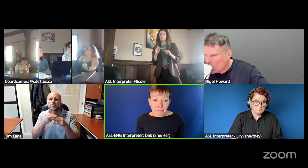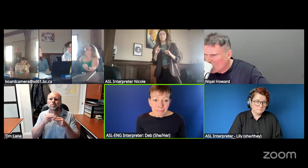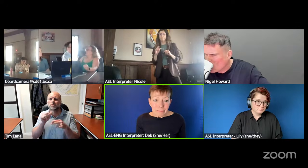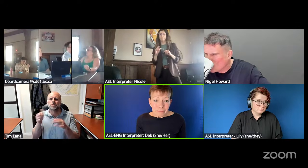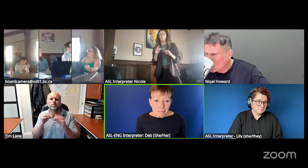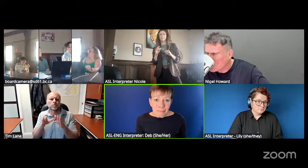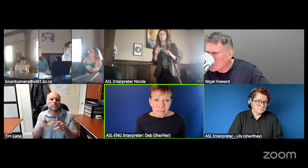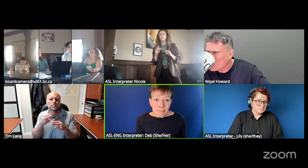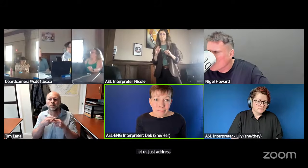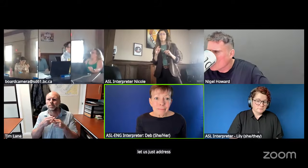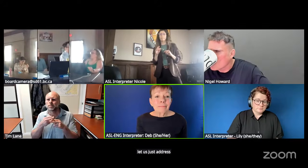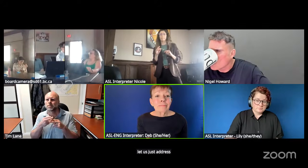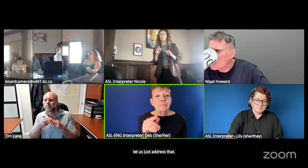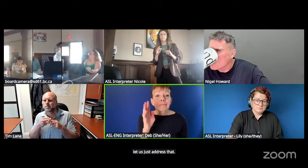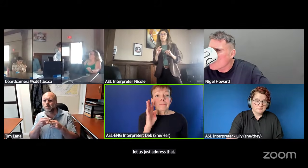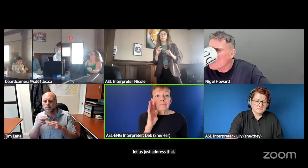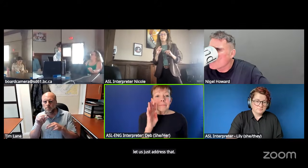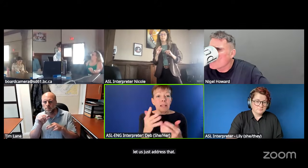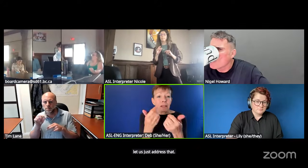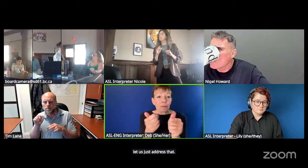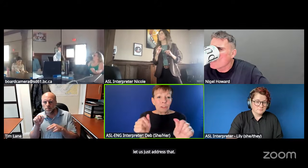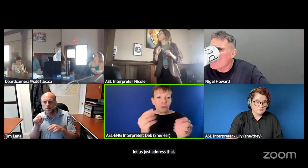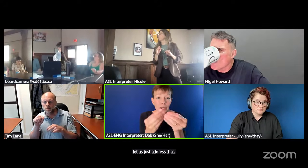Let us just address that.